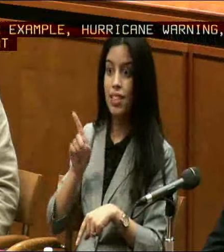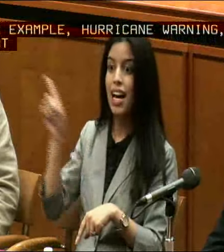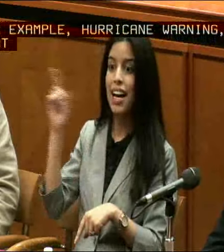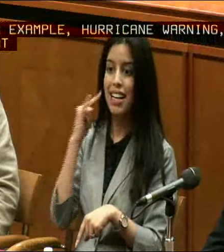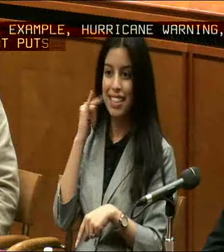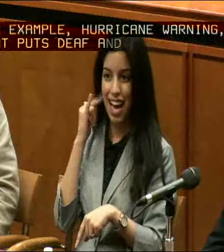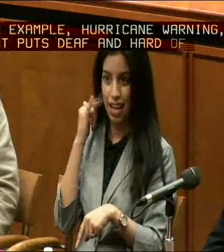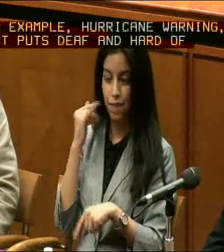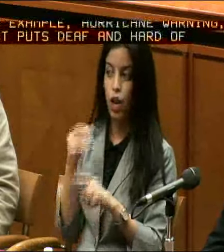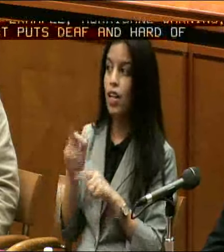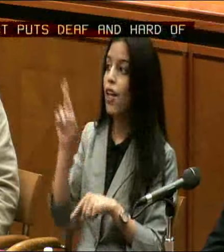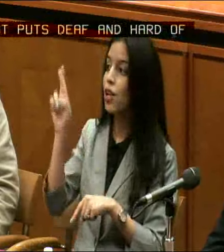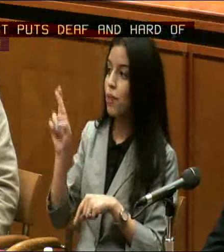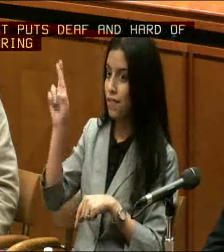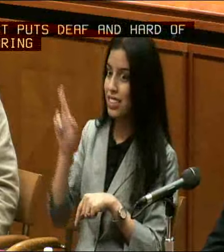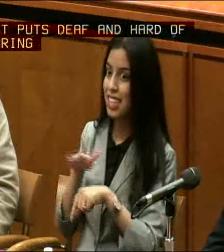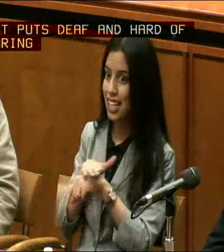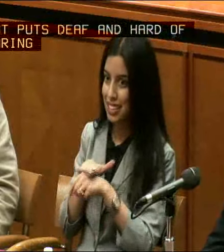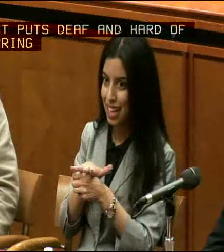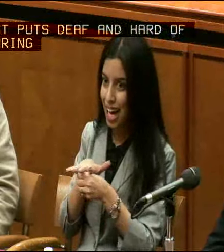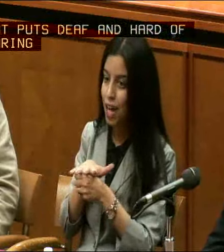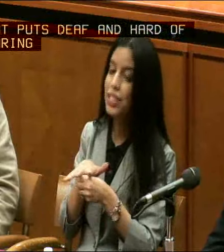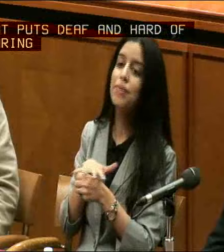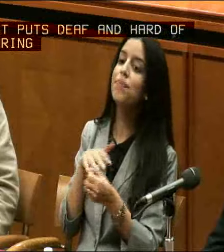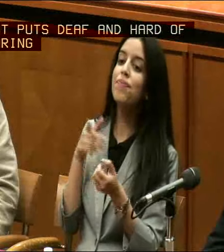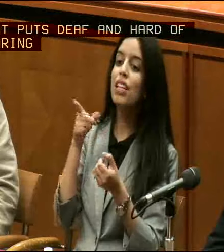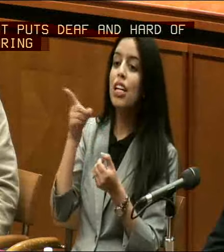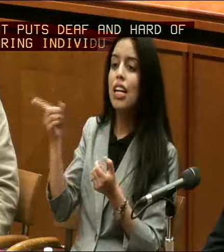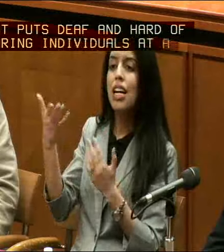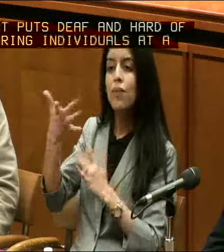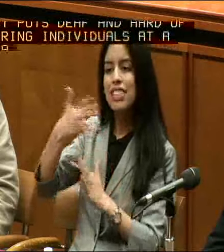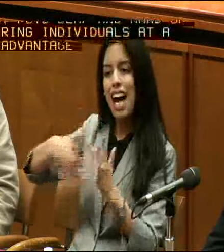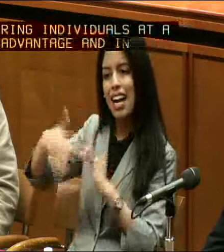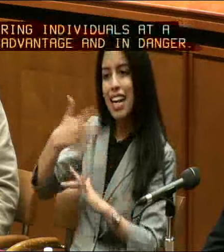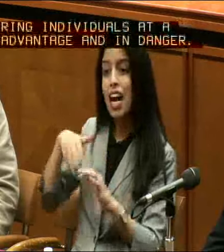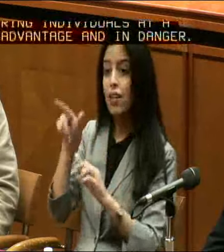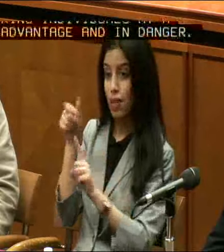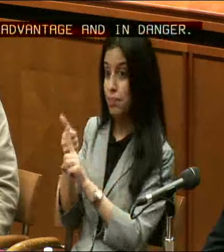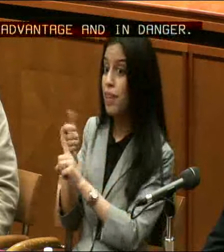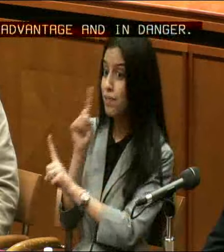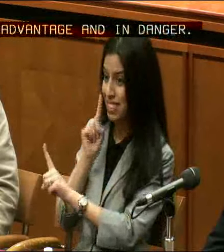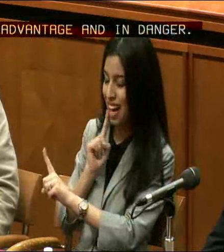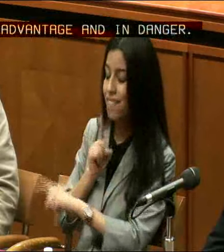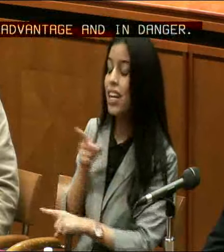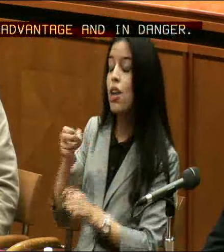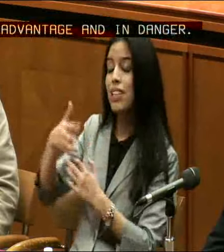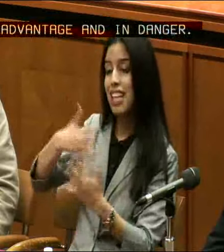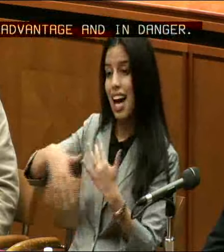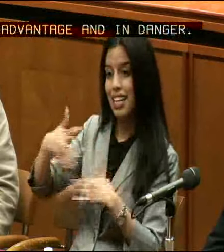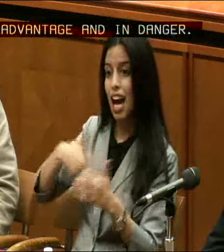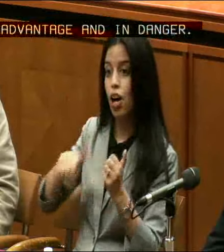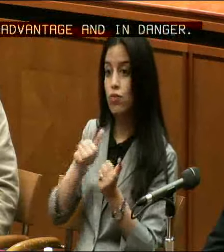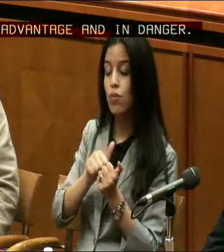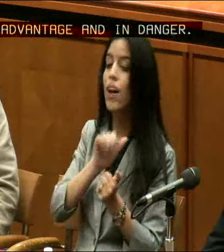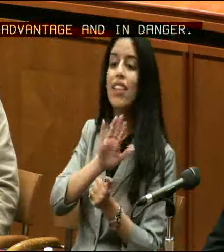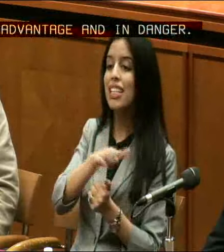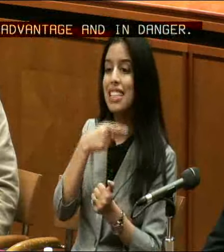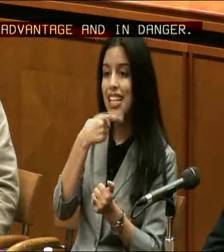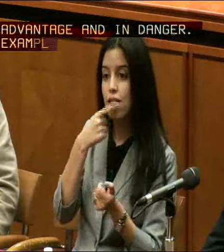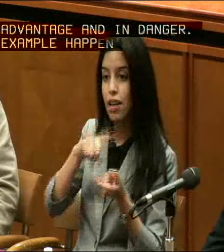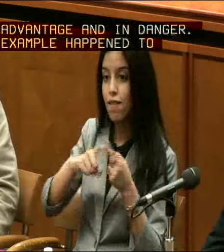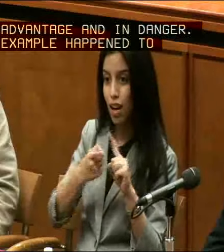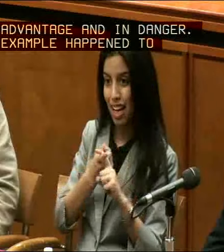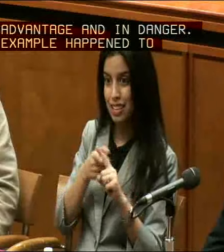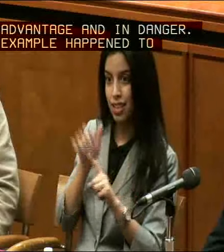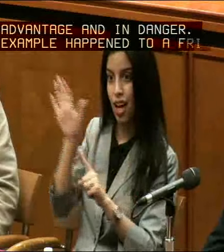An example happened to a friend of mine who lives in California. He's in the Riverside area, and he is deaf and